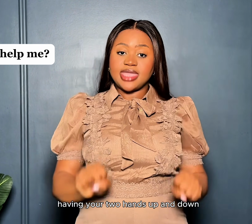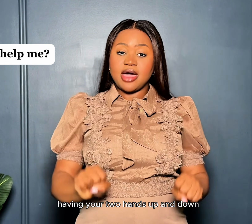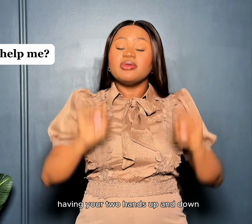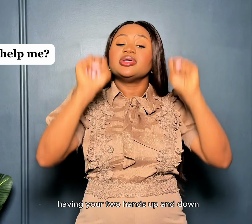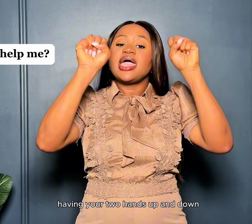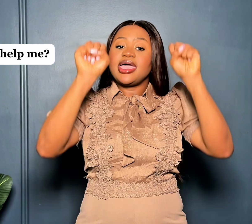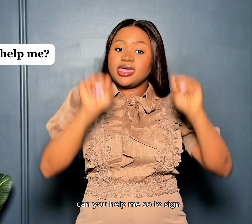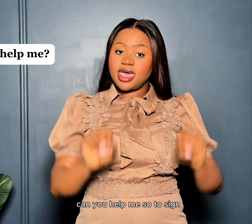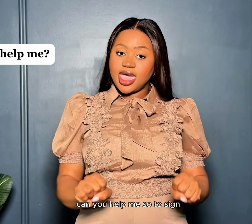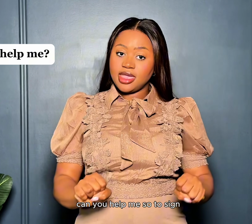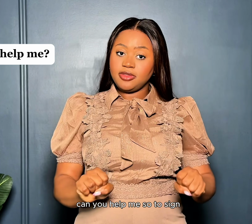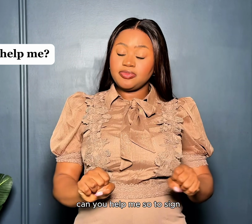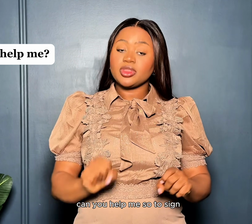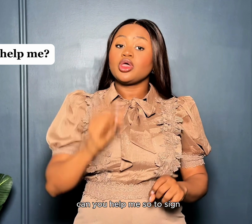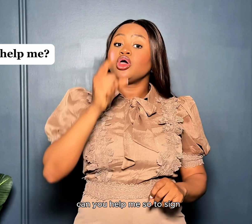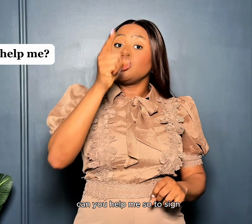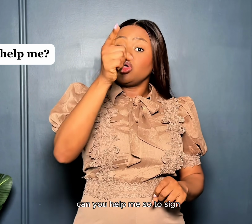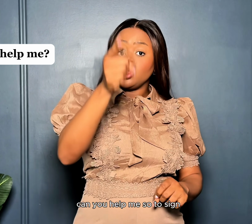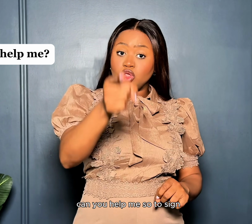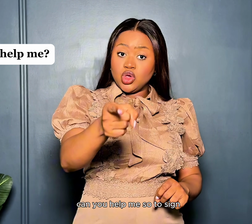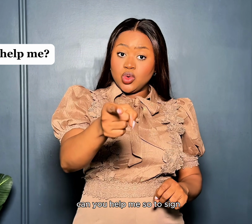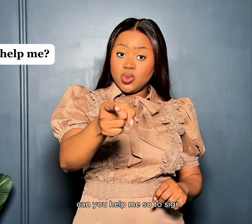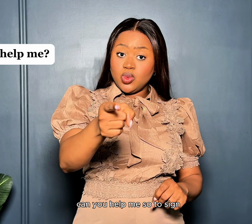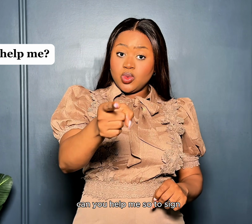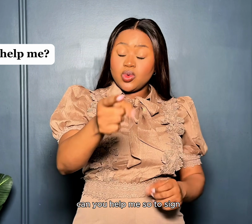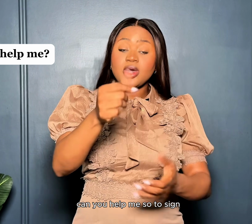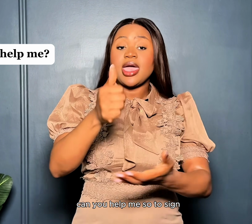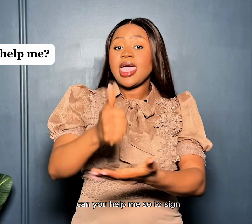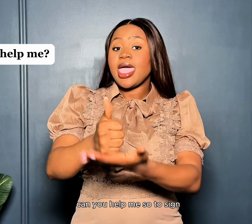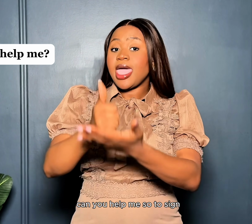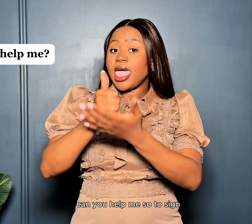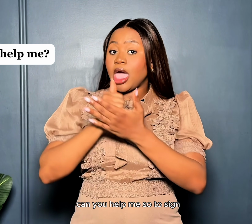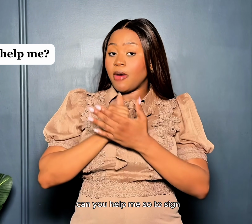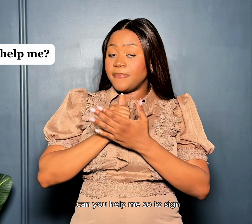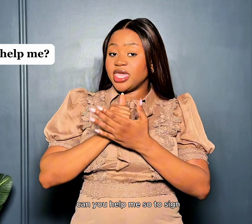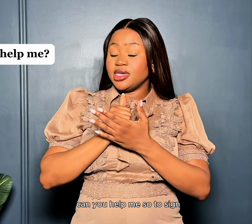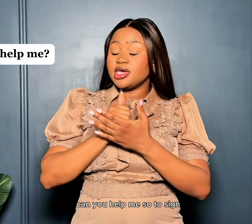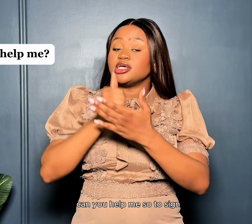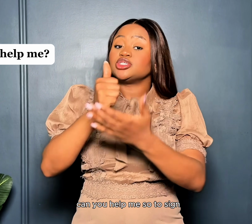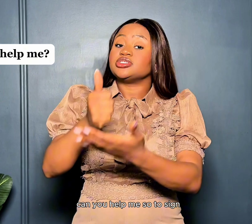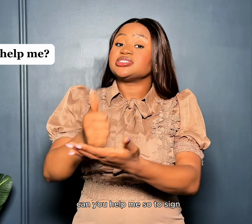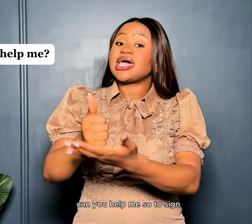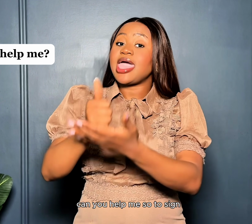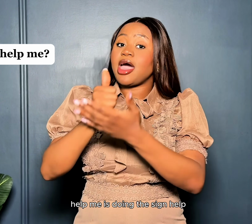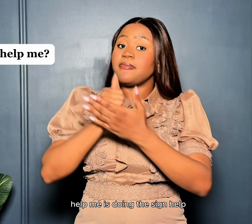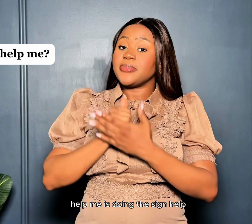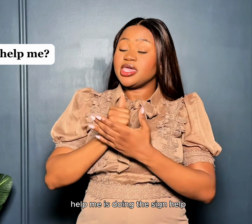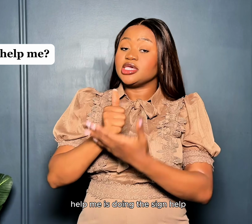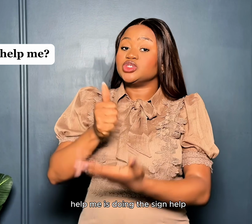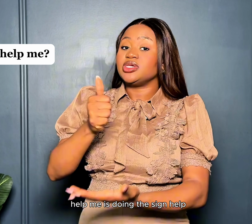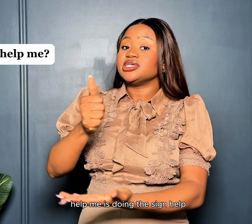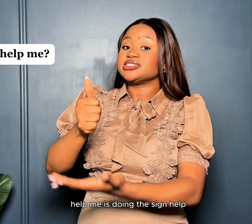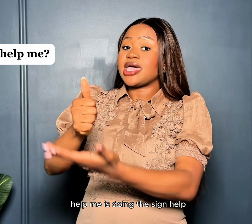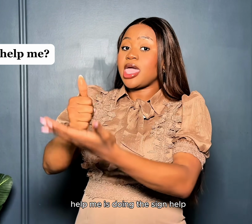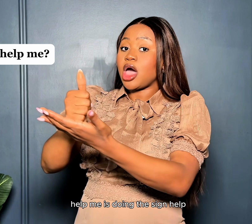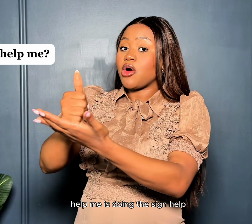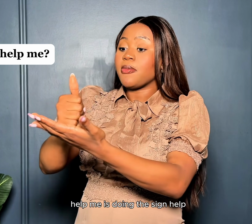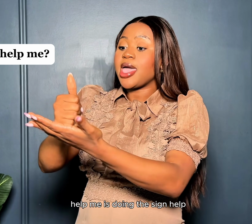down. Can you help me? So to sign help me is doing the sign help and